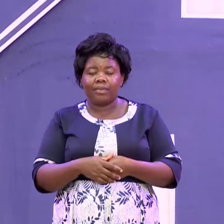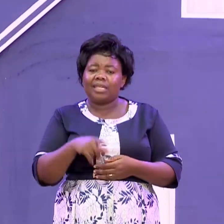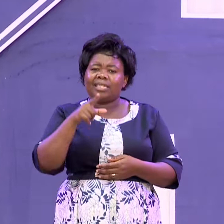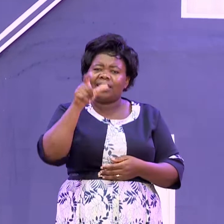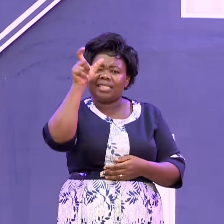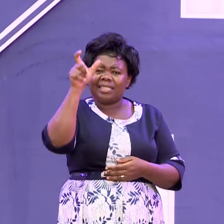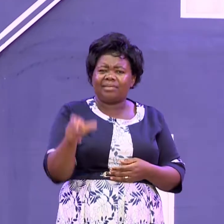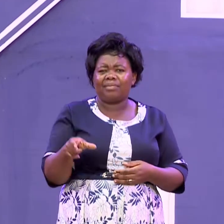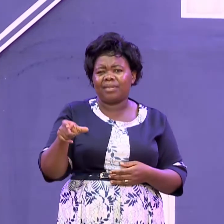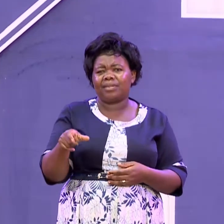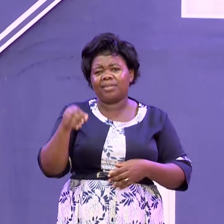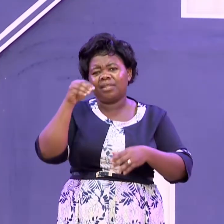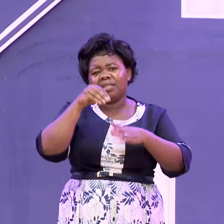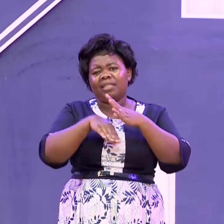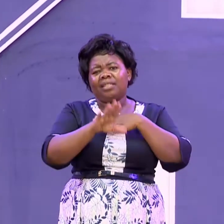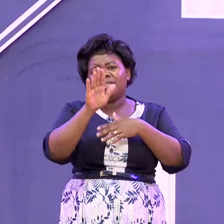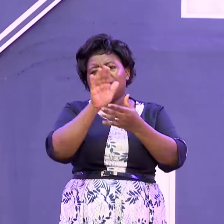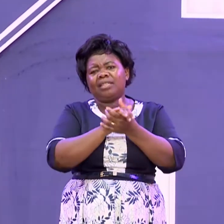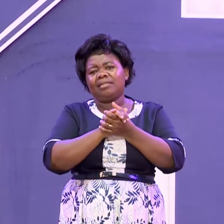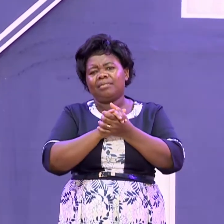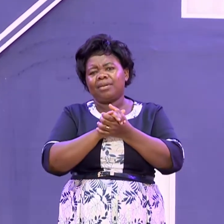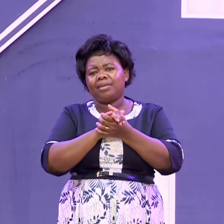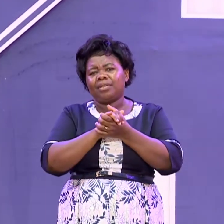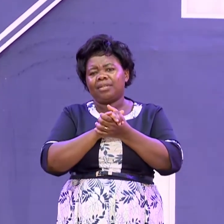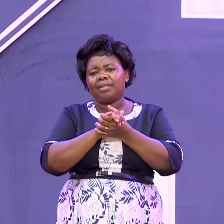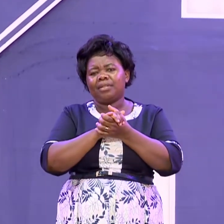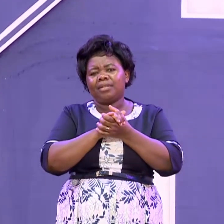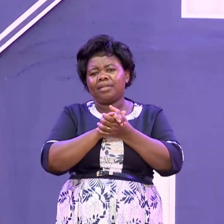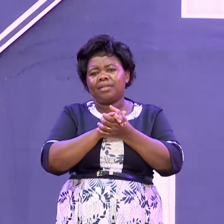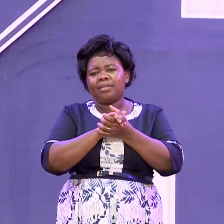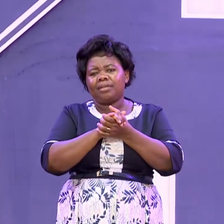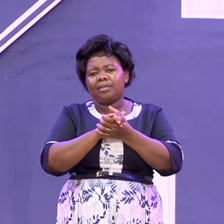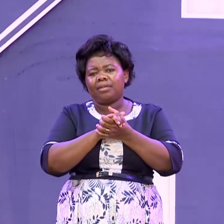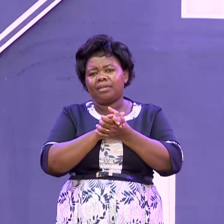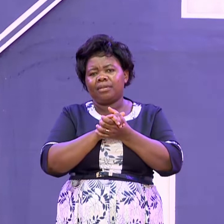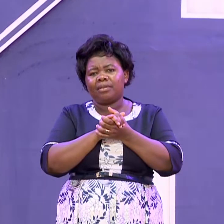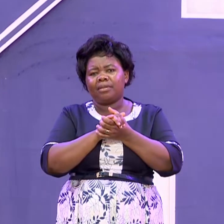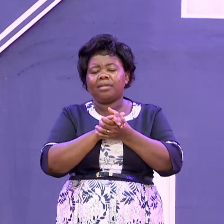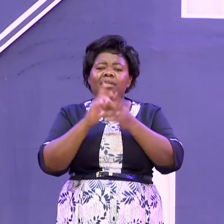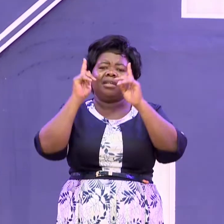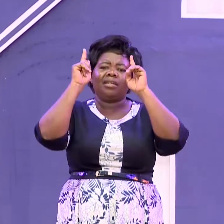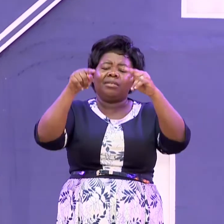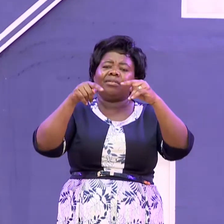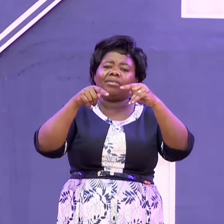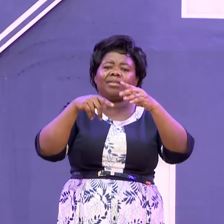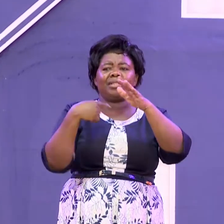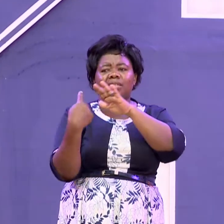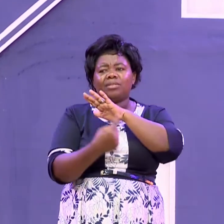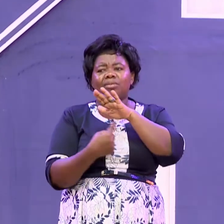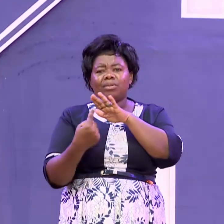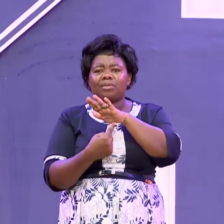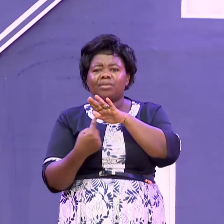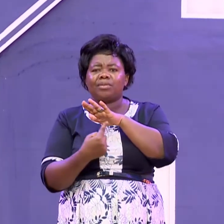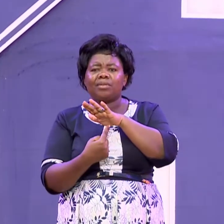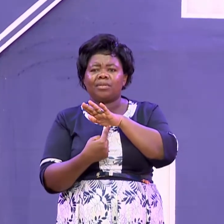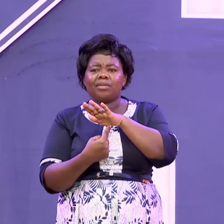Oluganda ono alimba fumbo. This brethren is in the marriage. Yatuka mombera. They reached a